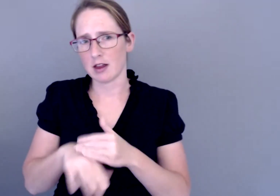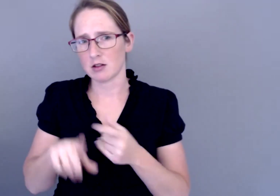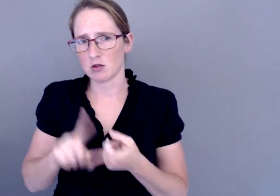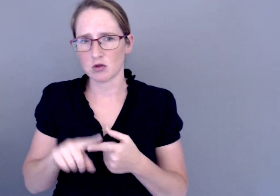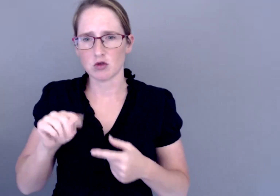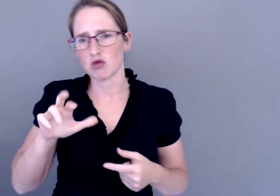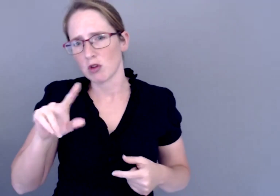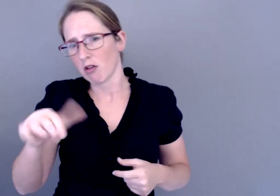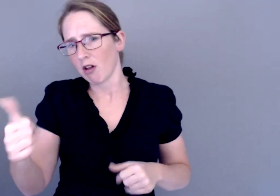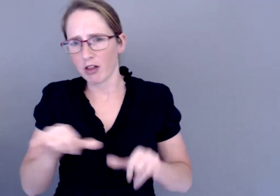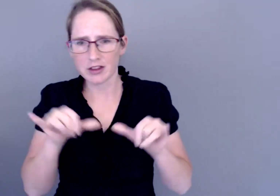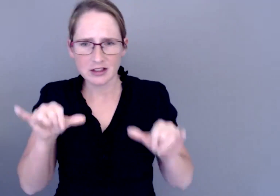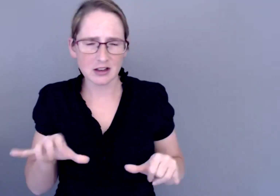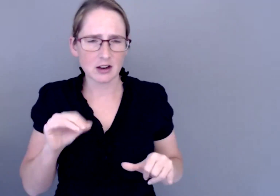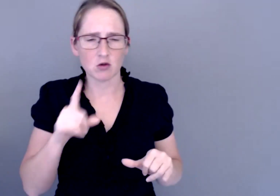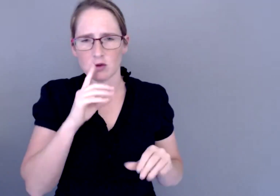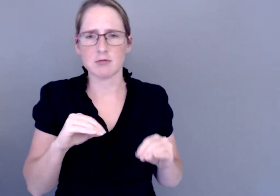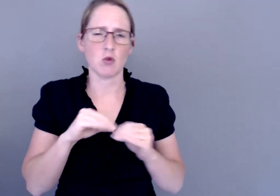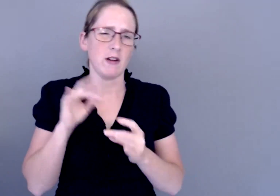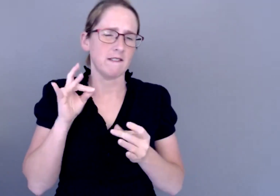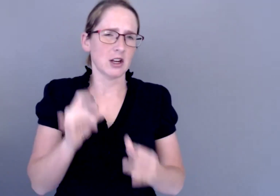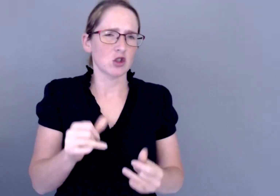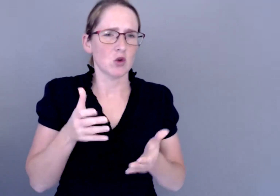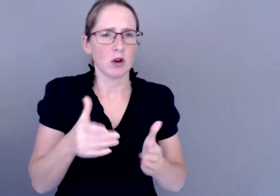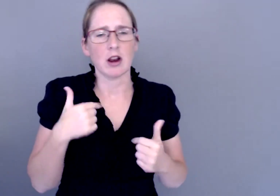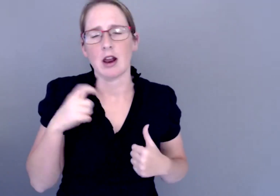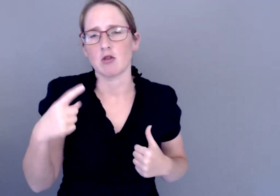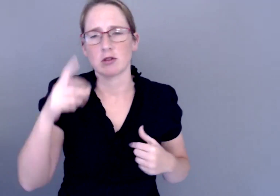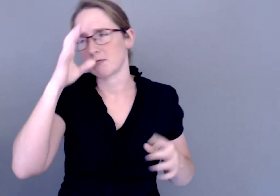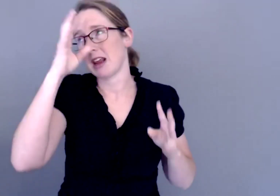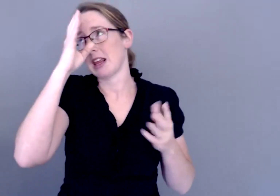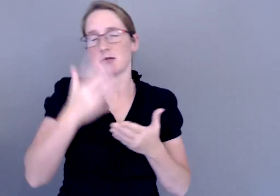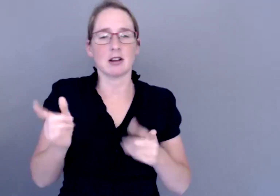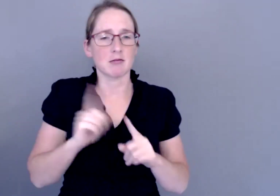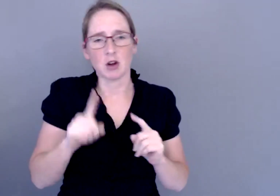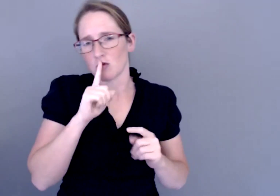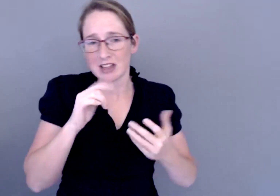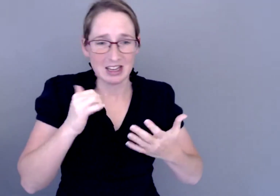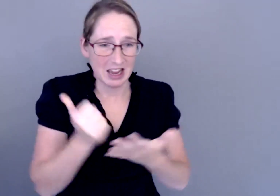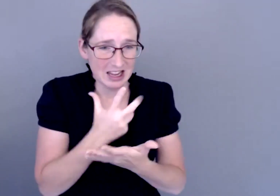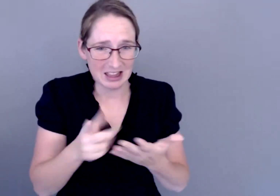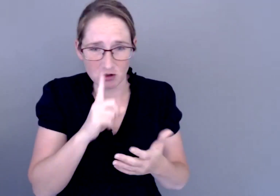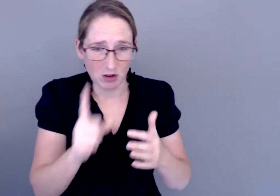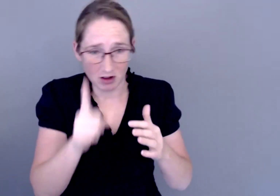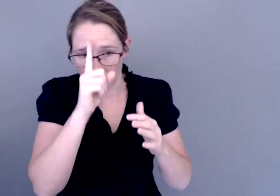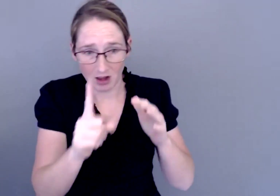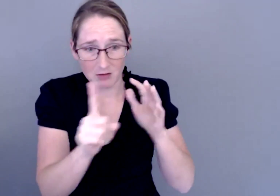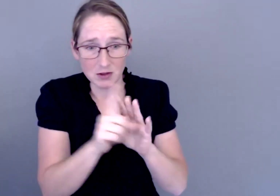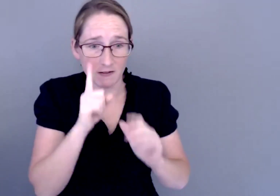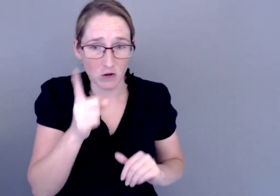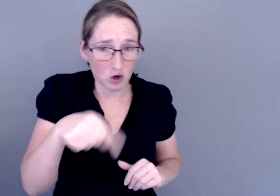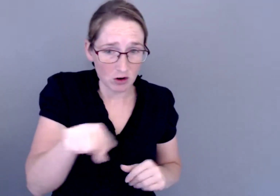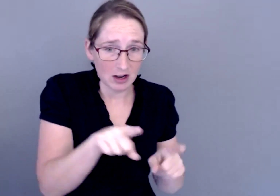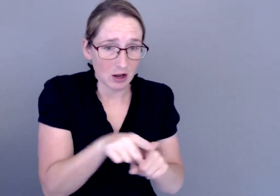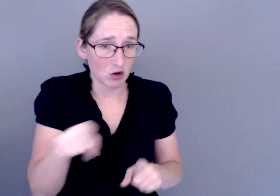other systems in a much more efficient way. I'm just making up stuff, but just, are there any things that kind of come up for you as